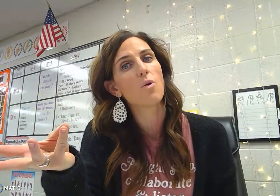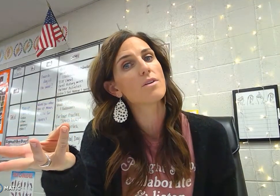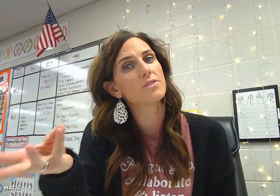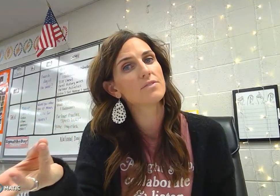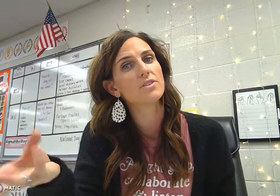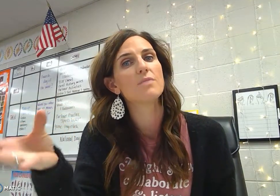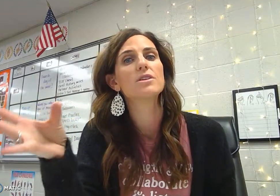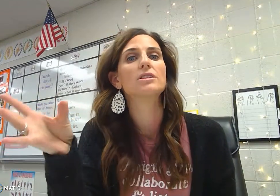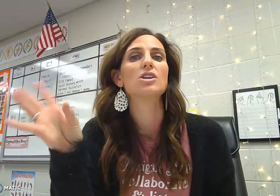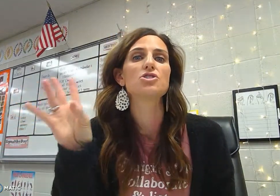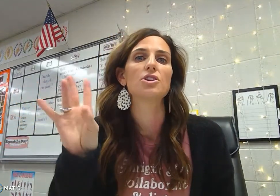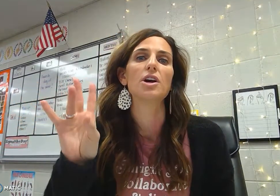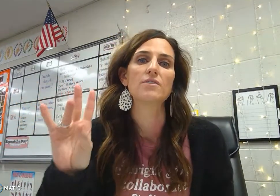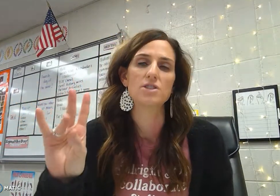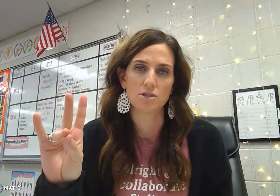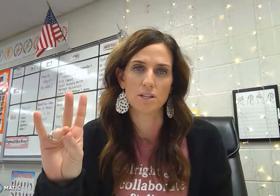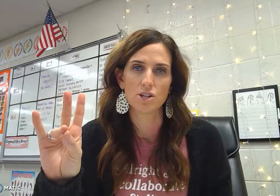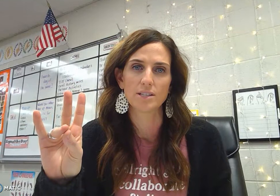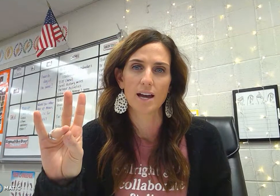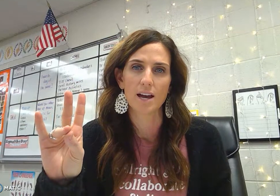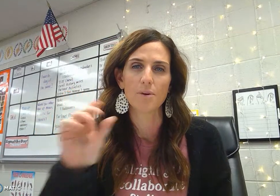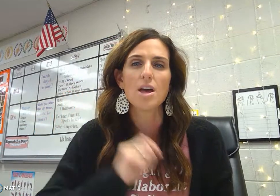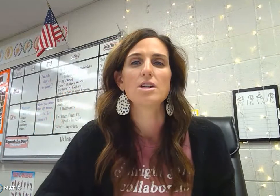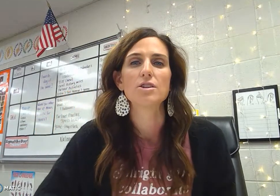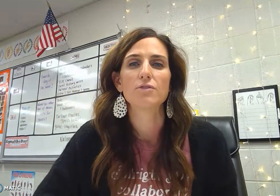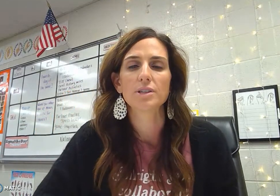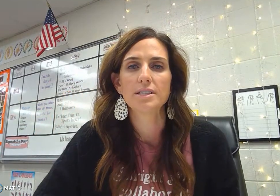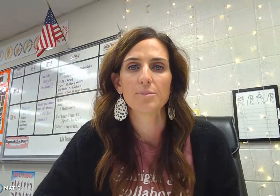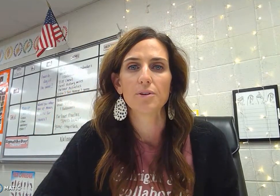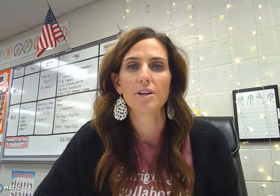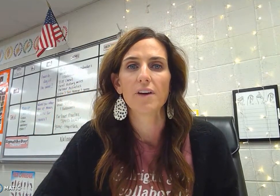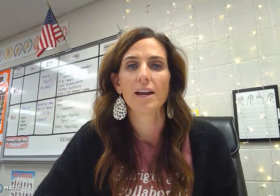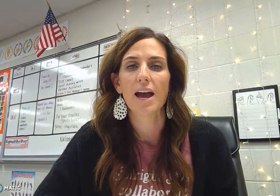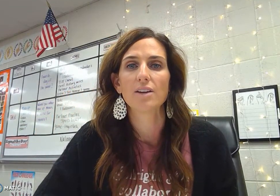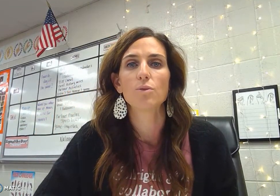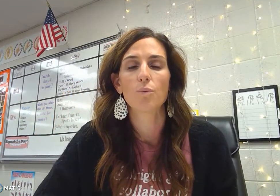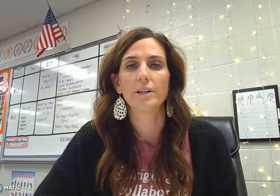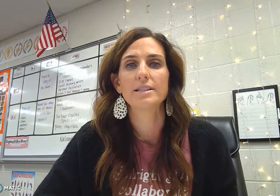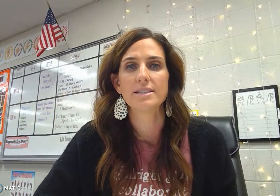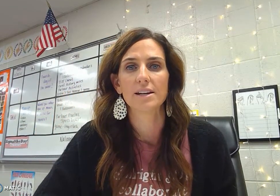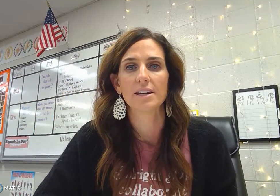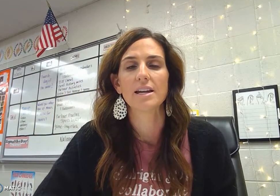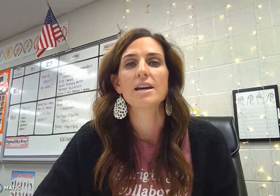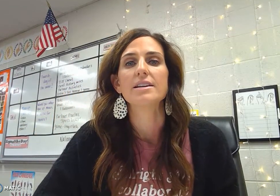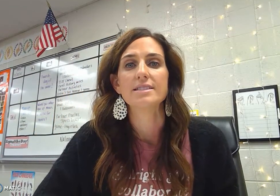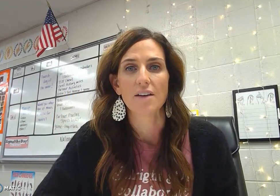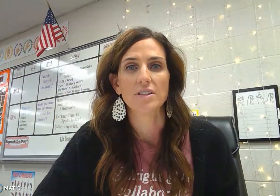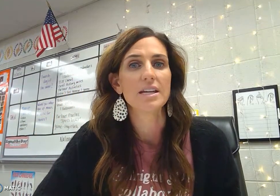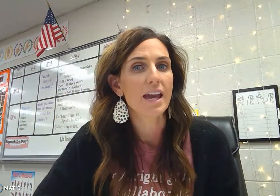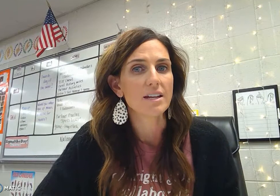or flip-flop the larger of the two digits up. So for example, if I had or wanted to sign